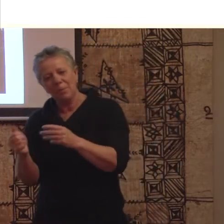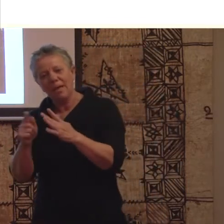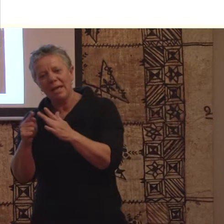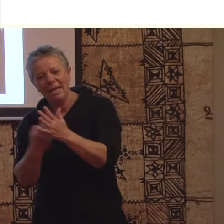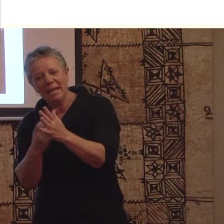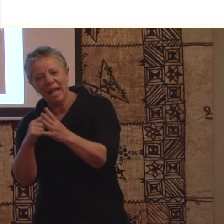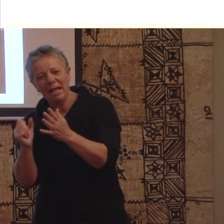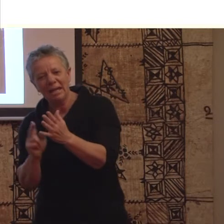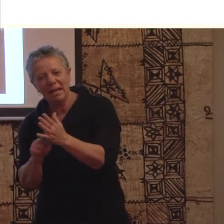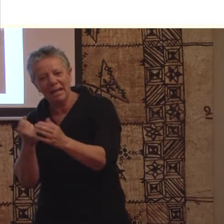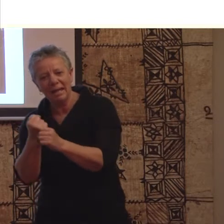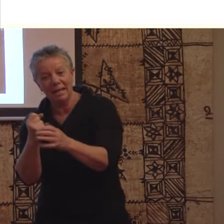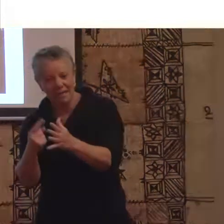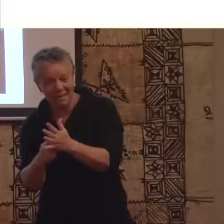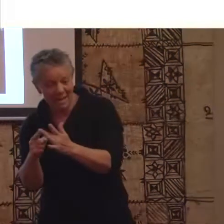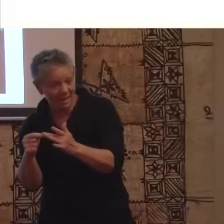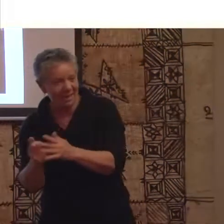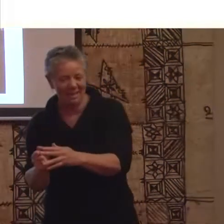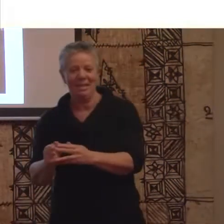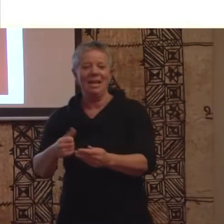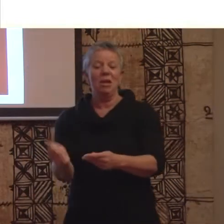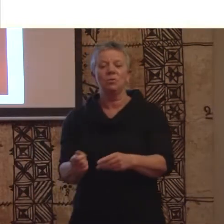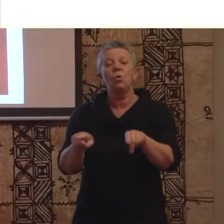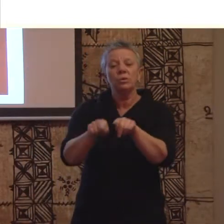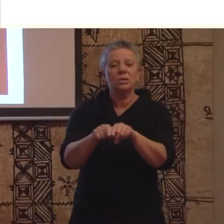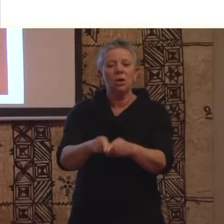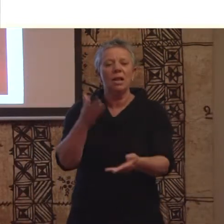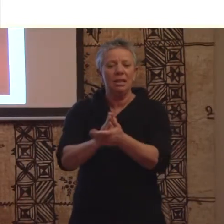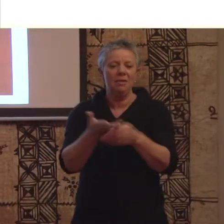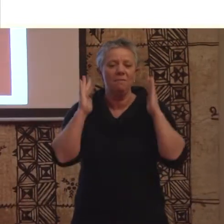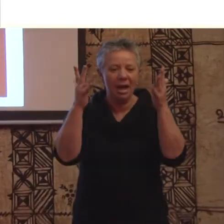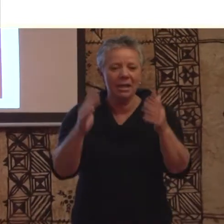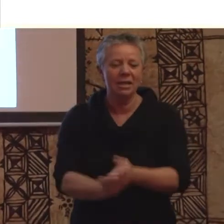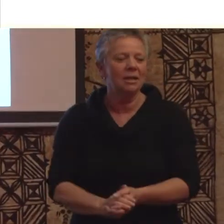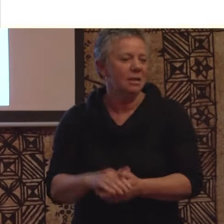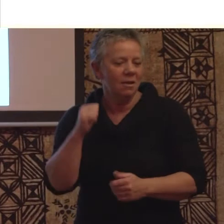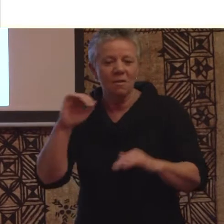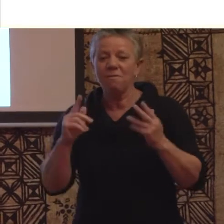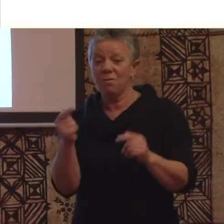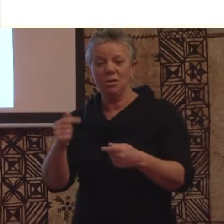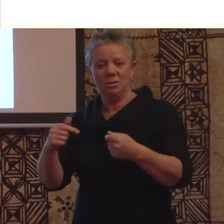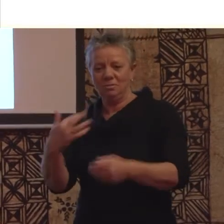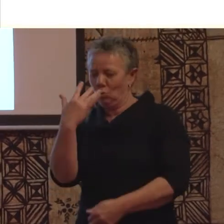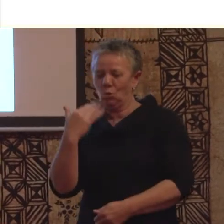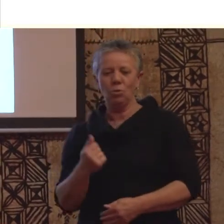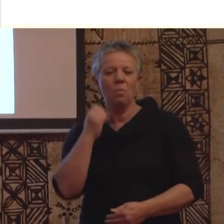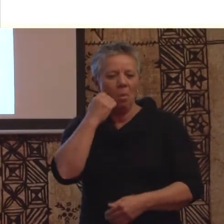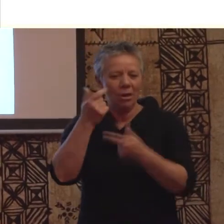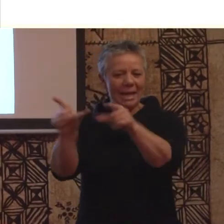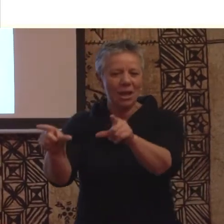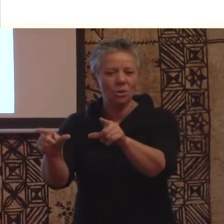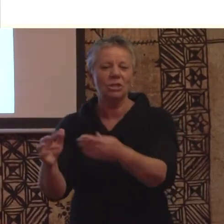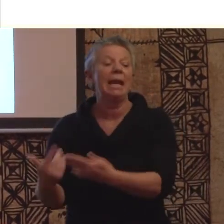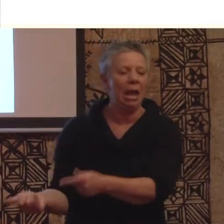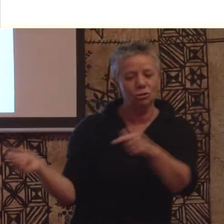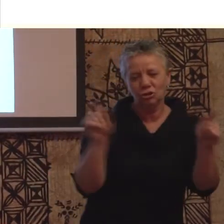Engari, kei whangarei tōku kāinga. So I was just introducing myself in Te Reo Māori and just saying that my family are originally from